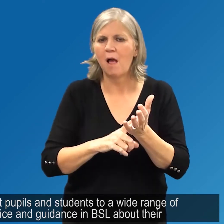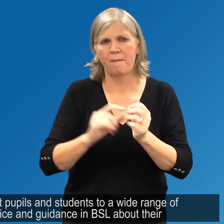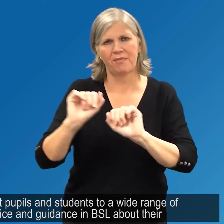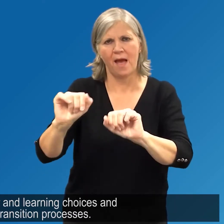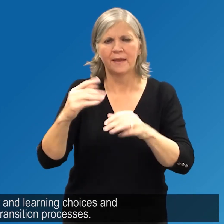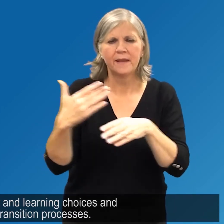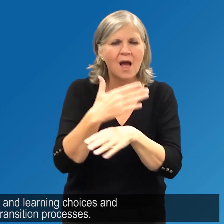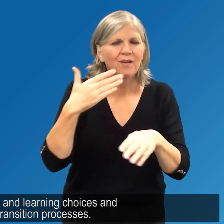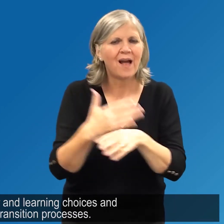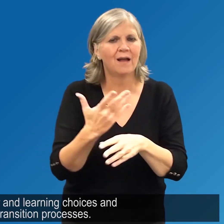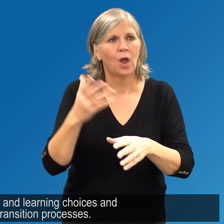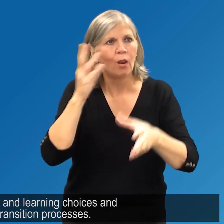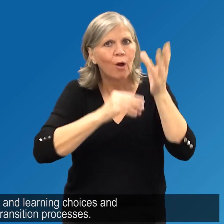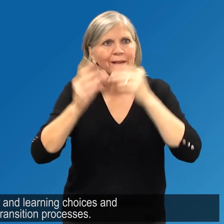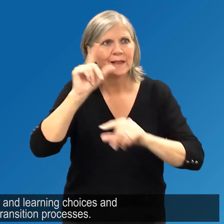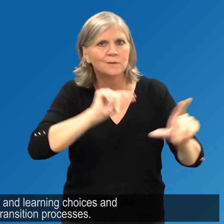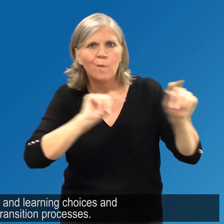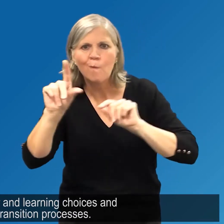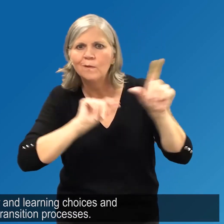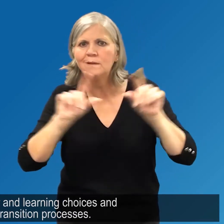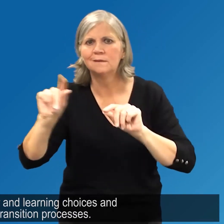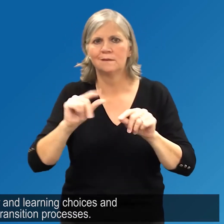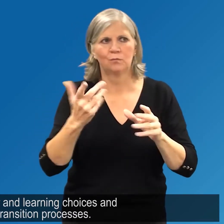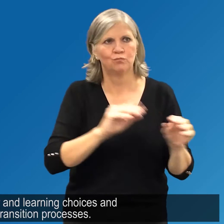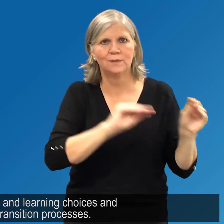and learning choices and transition processes.